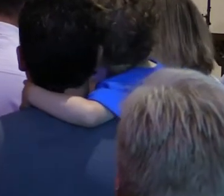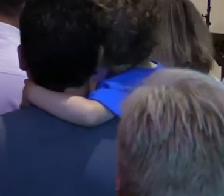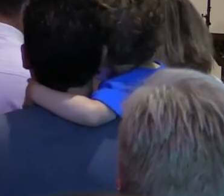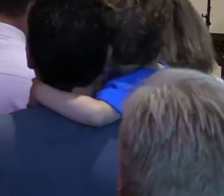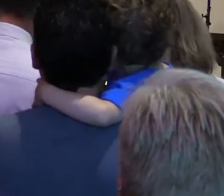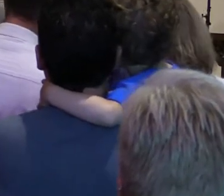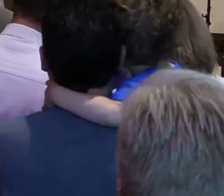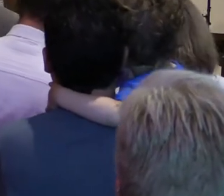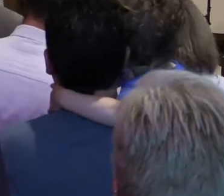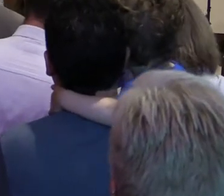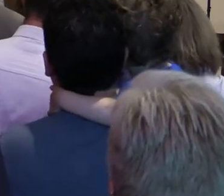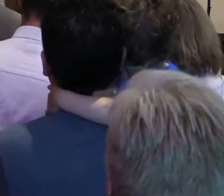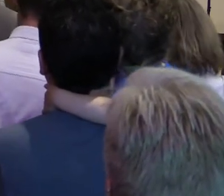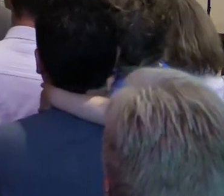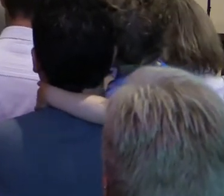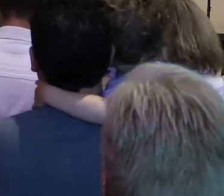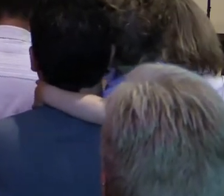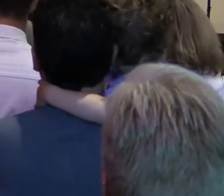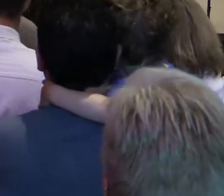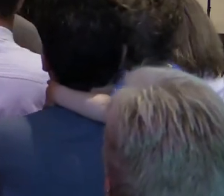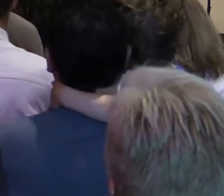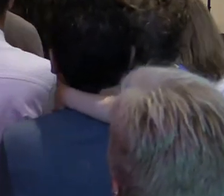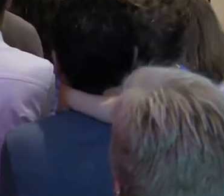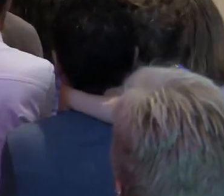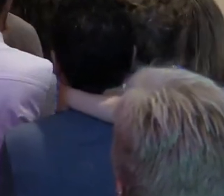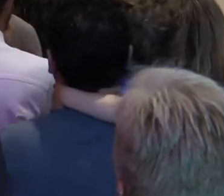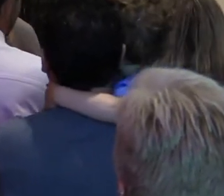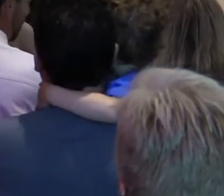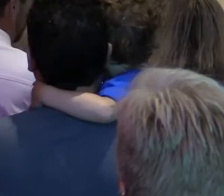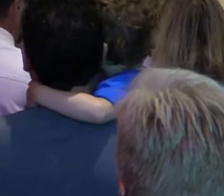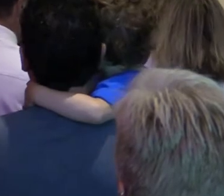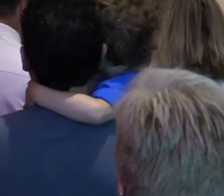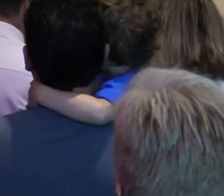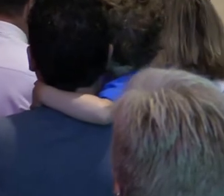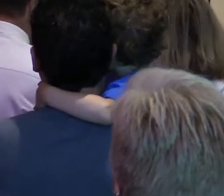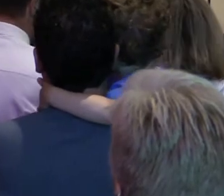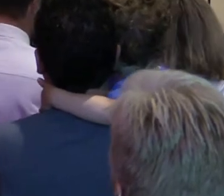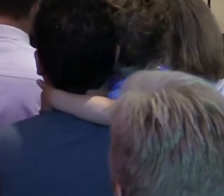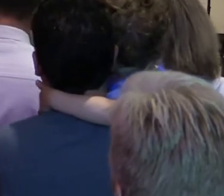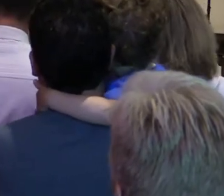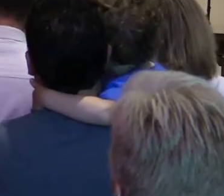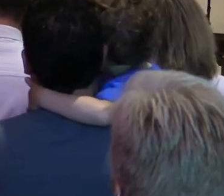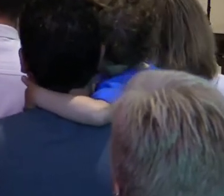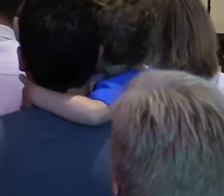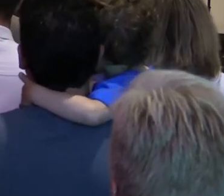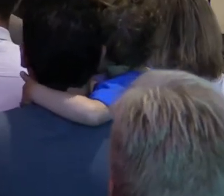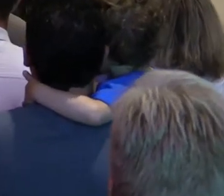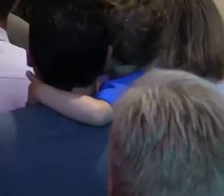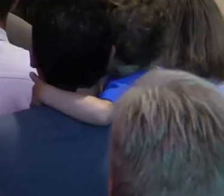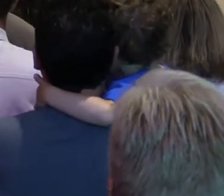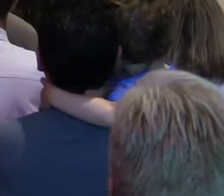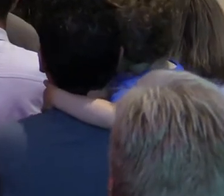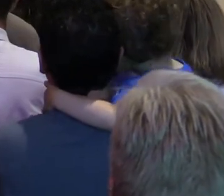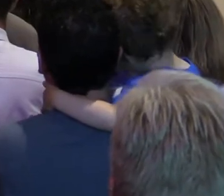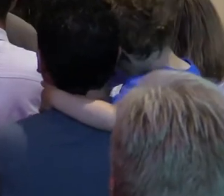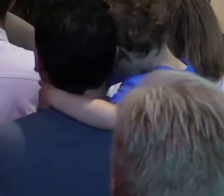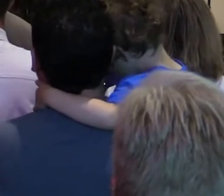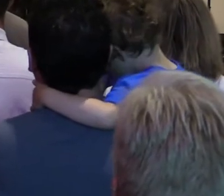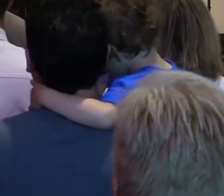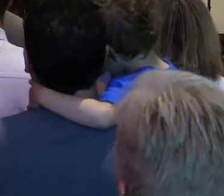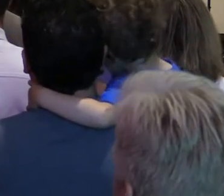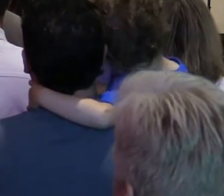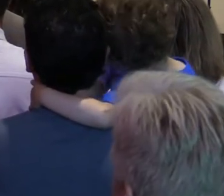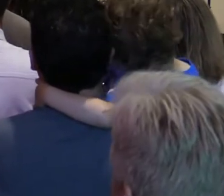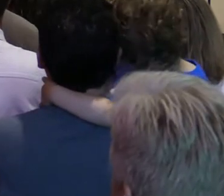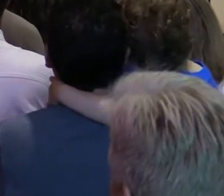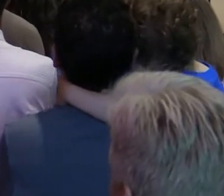prefer one another, forgive as He forgives. When we live as